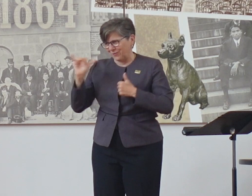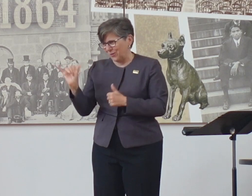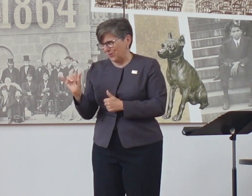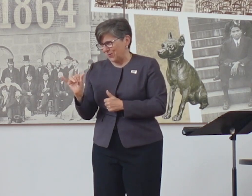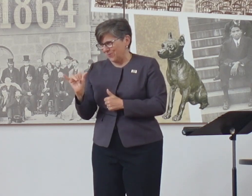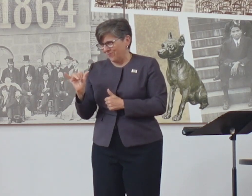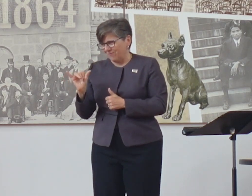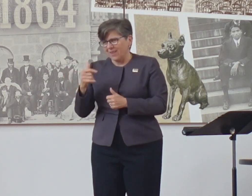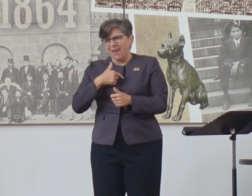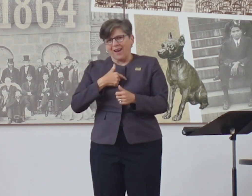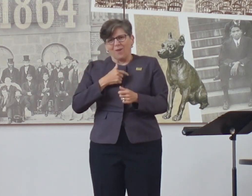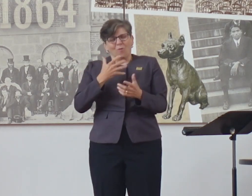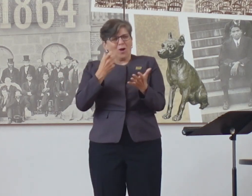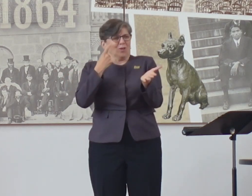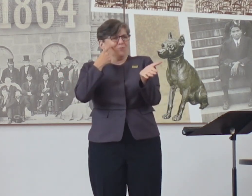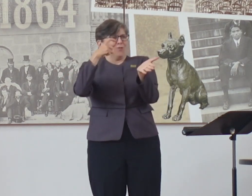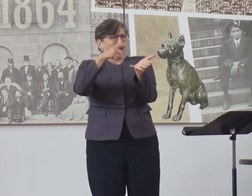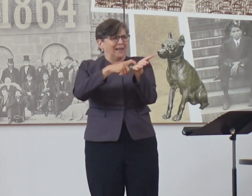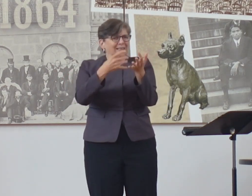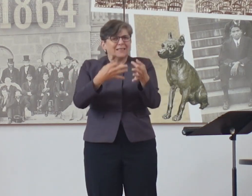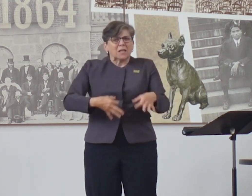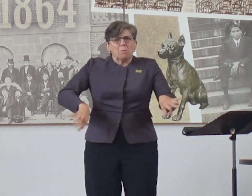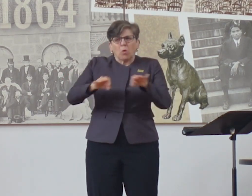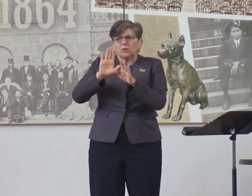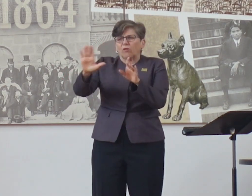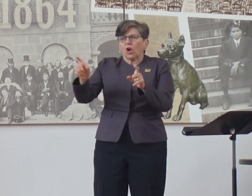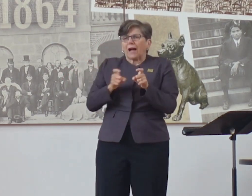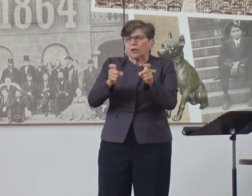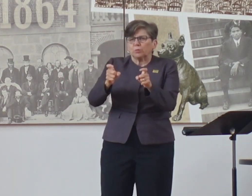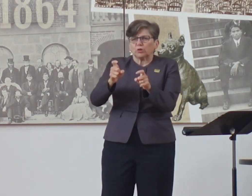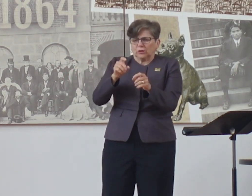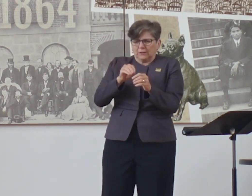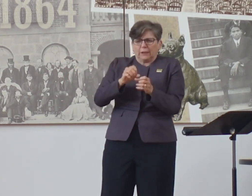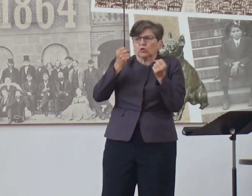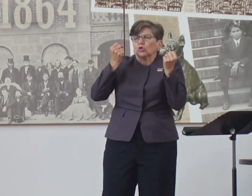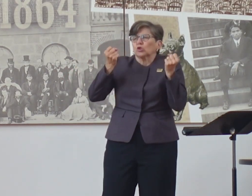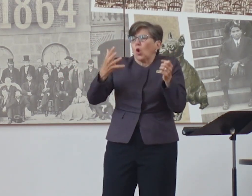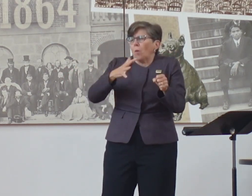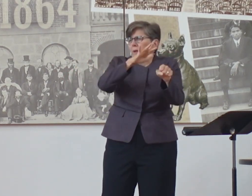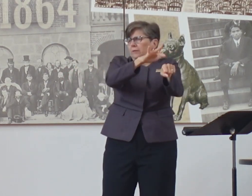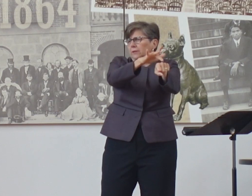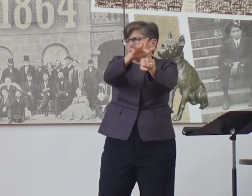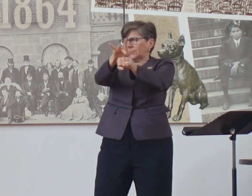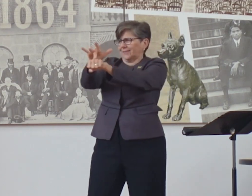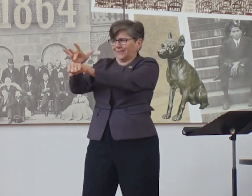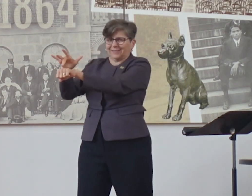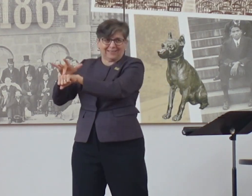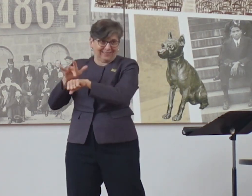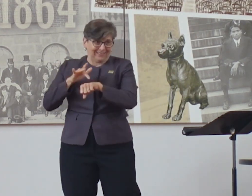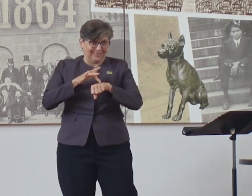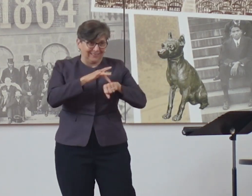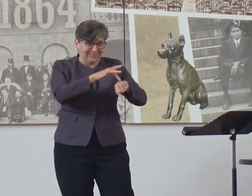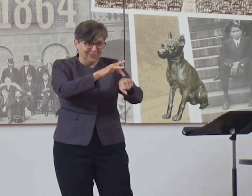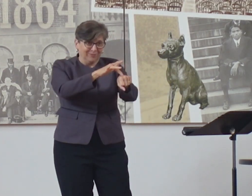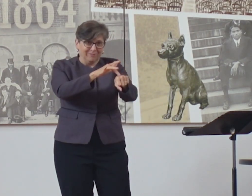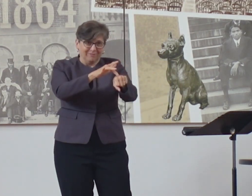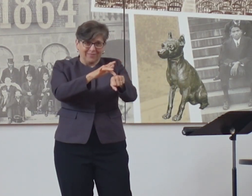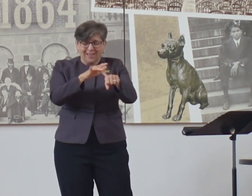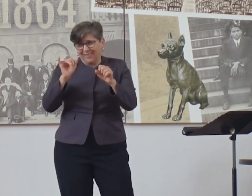and outside of the classroom, is something to be recognized. The importance of her contributions and her ability to touch so many lives